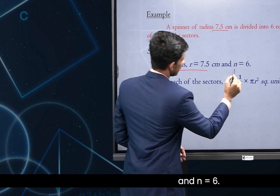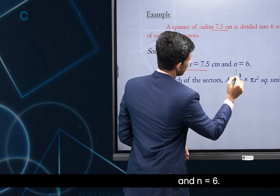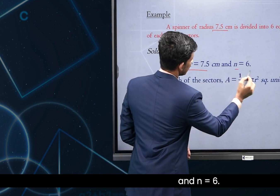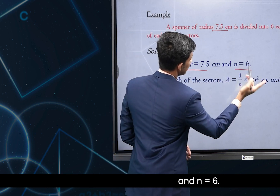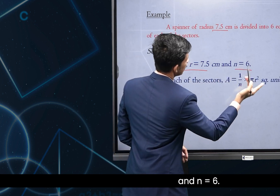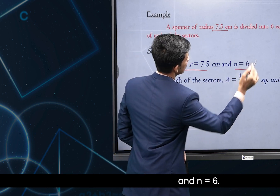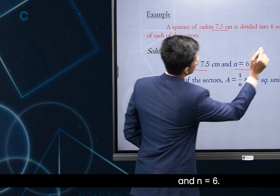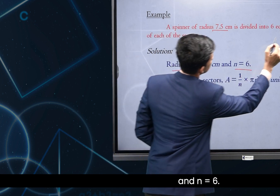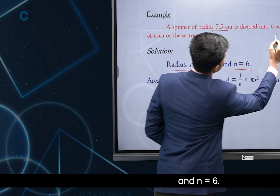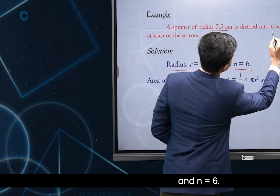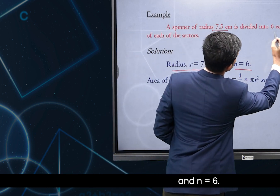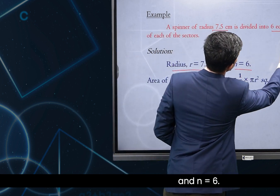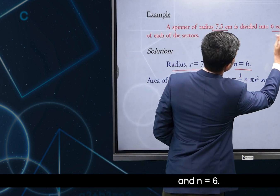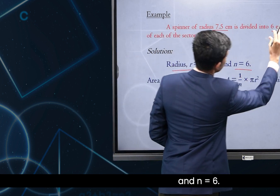and N is equal to 6.